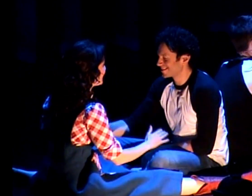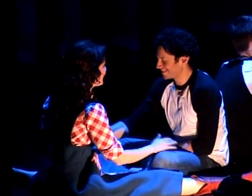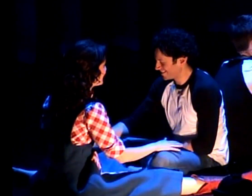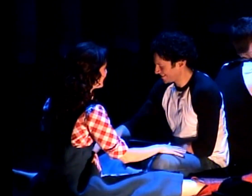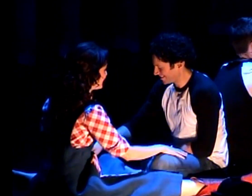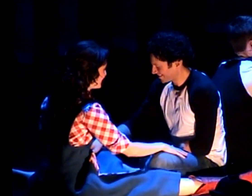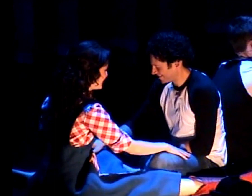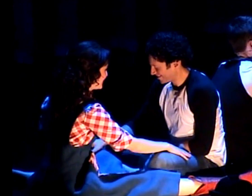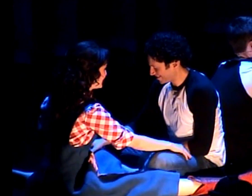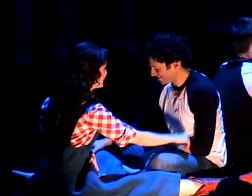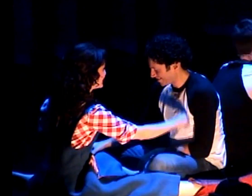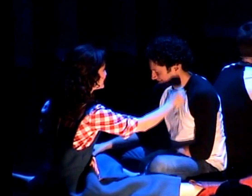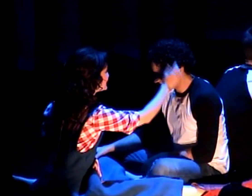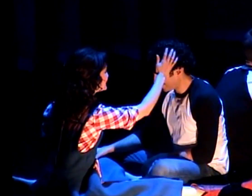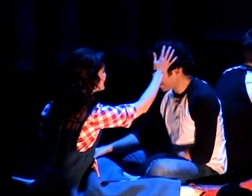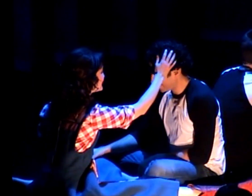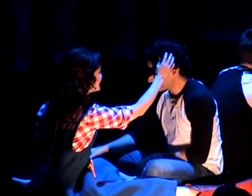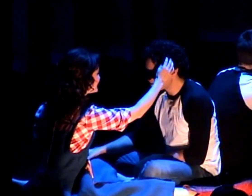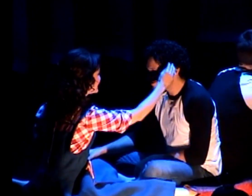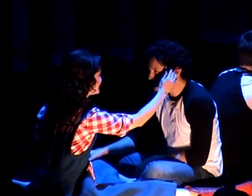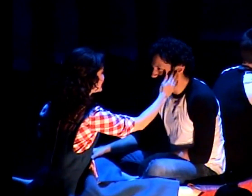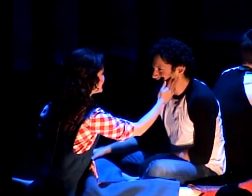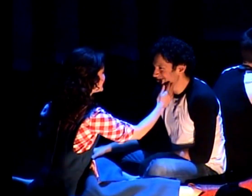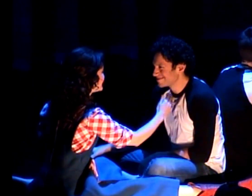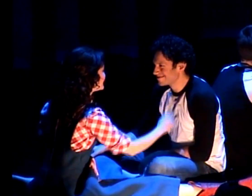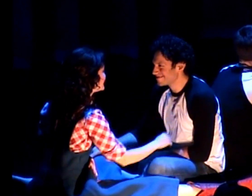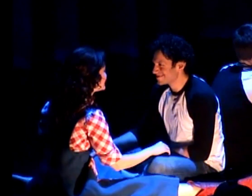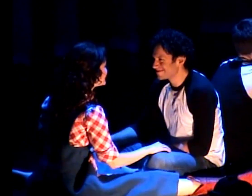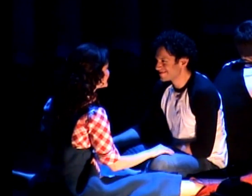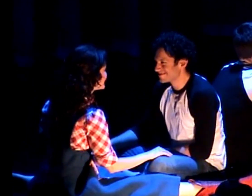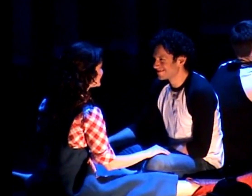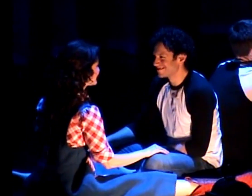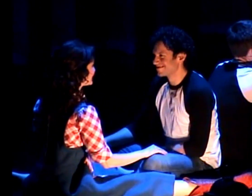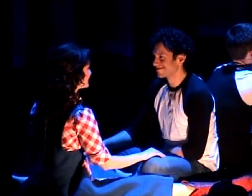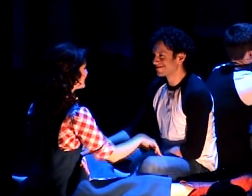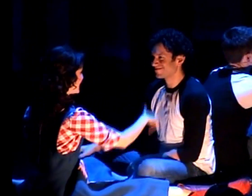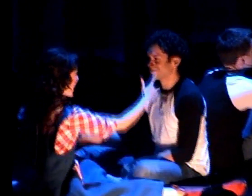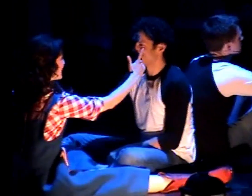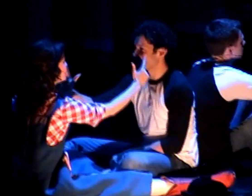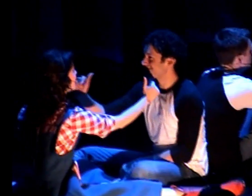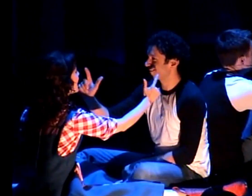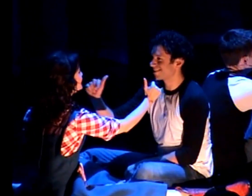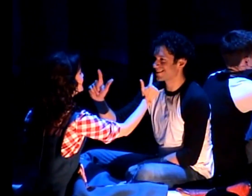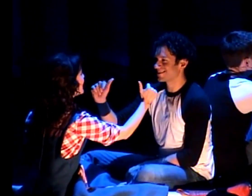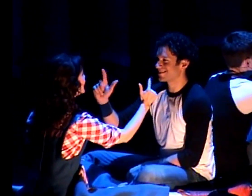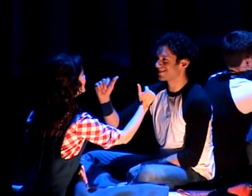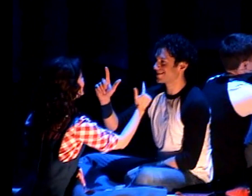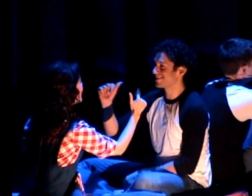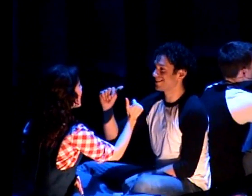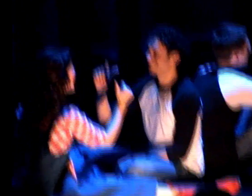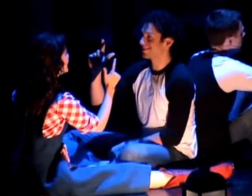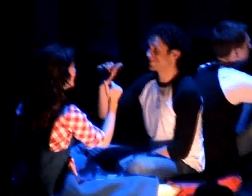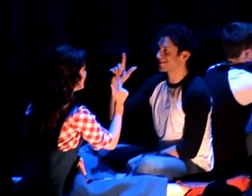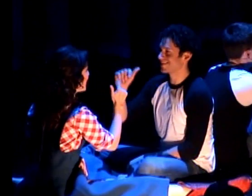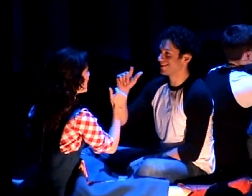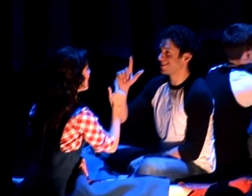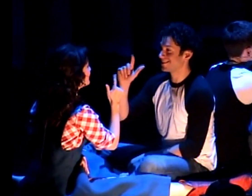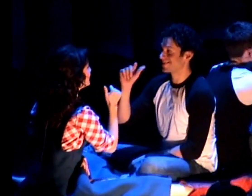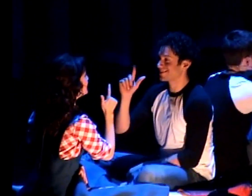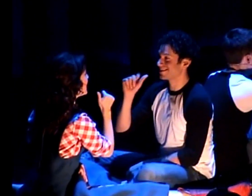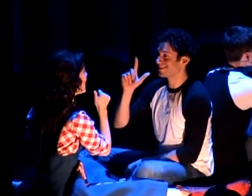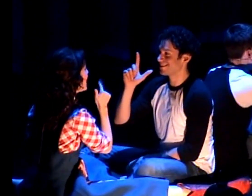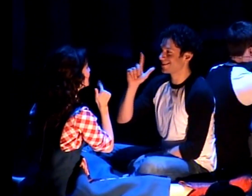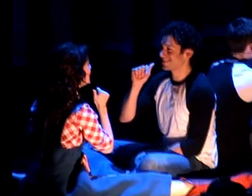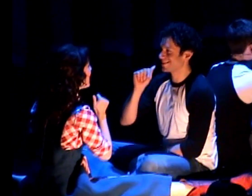-la